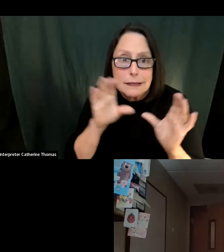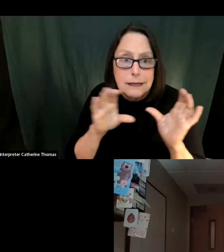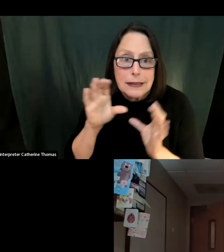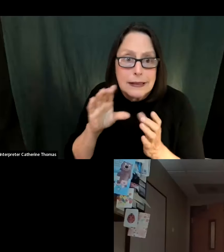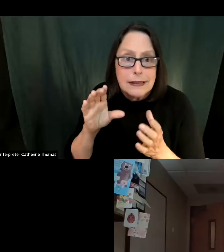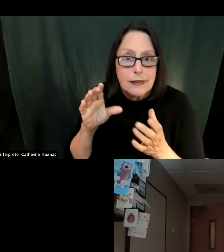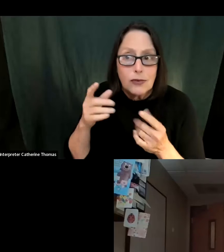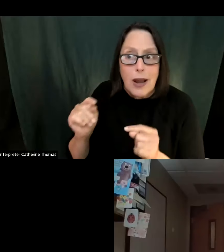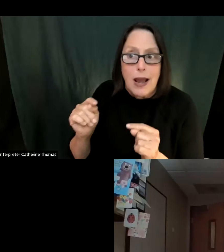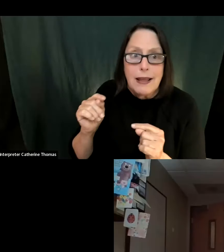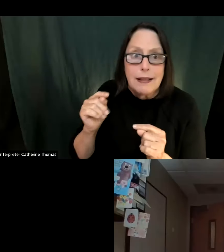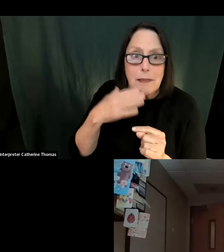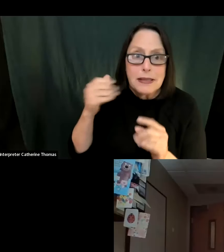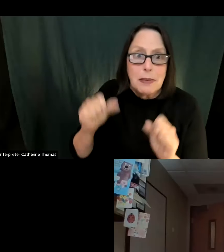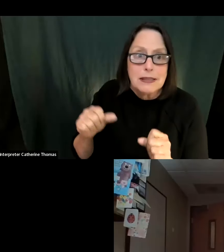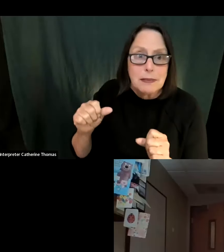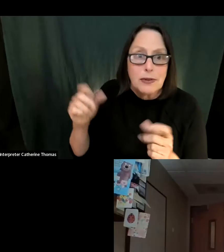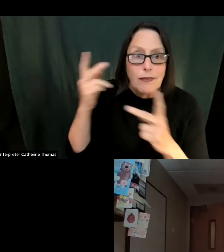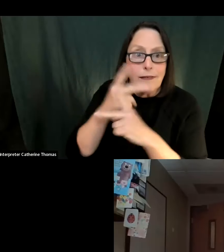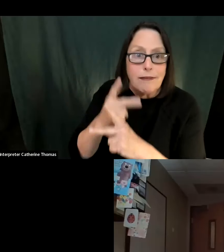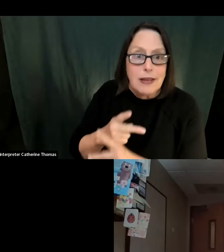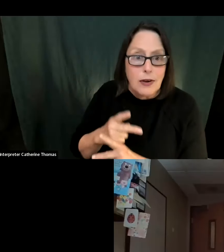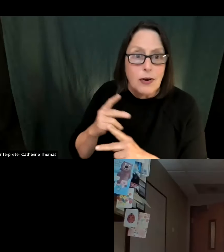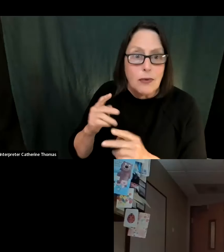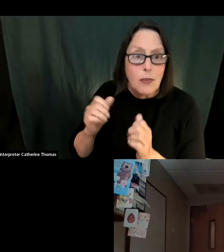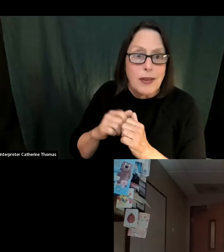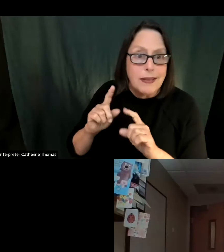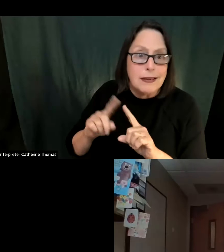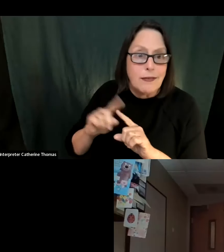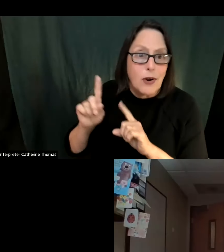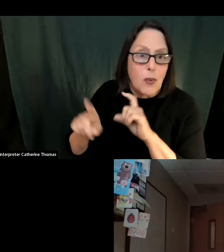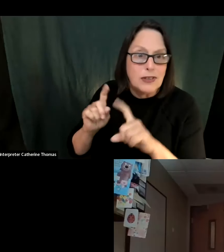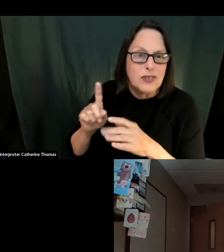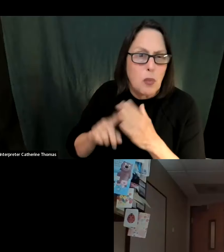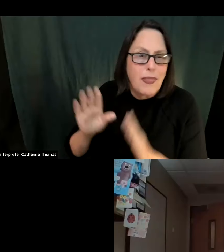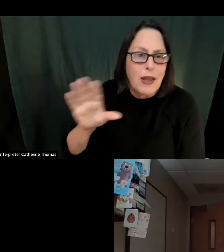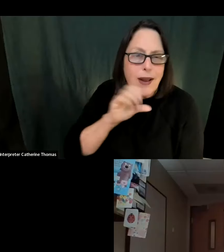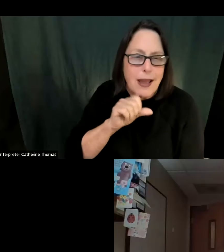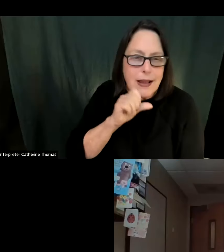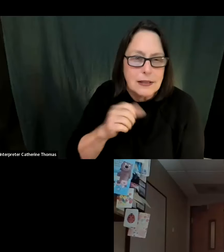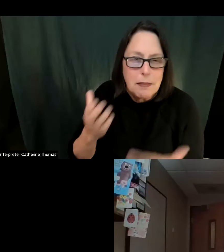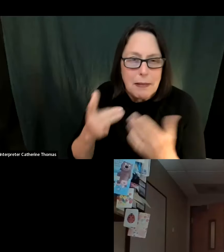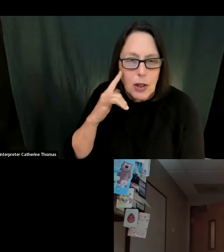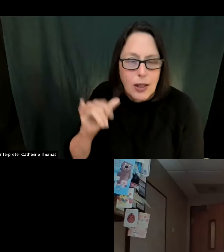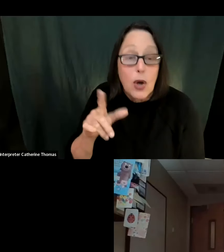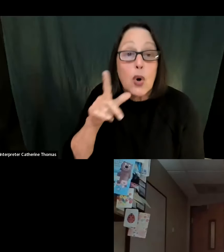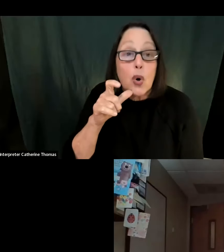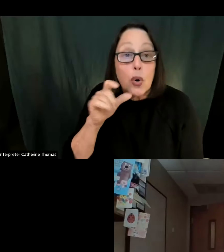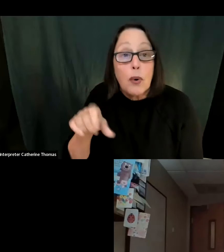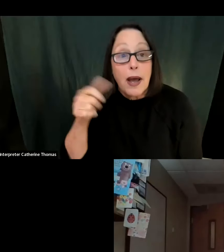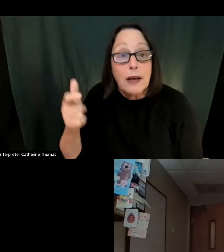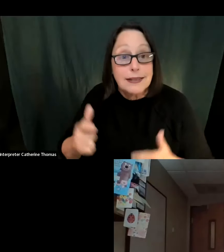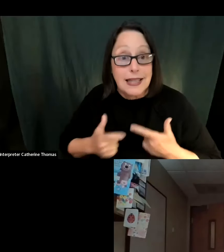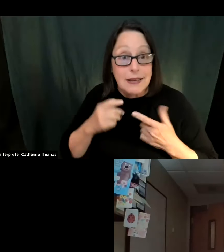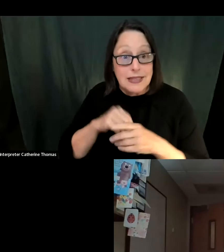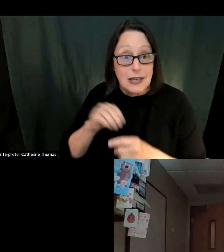ascertain through various questions what their age might be, who else is in the home with them,